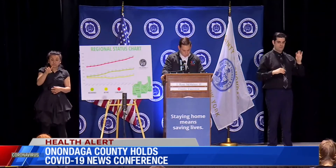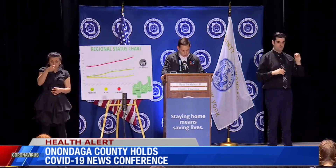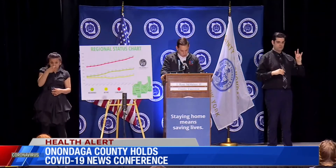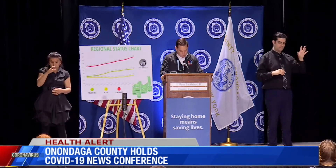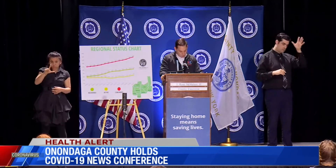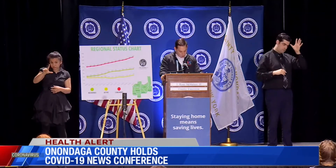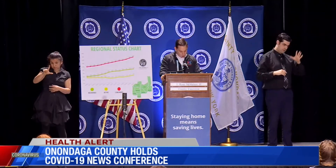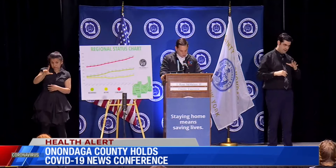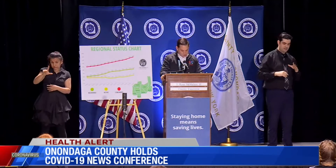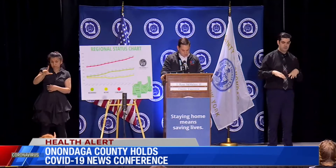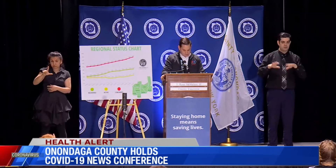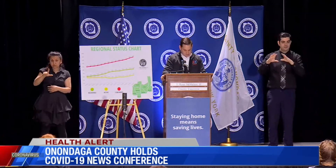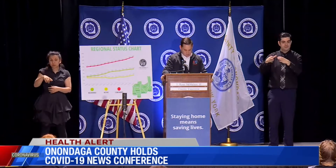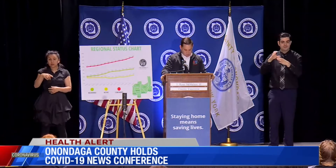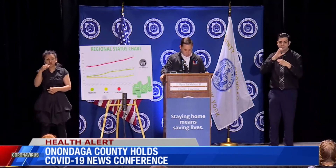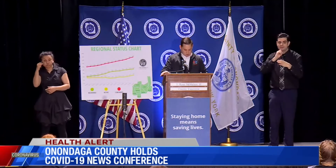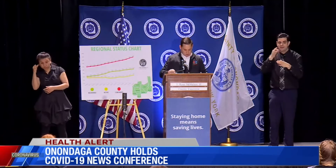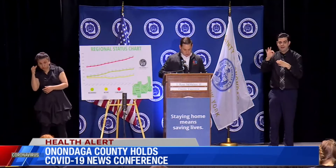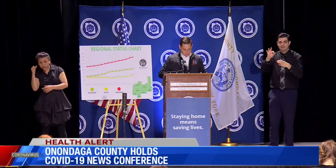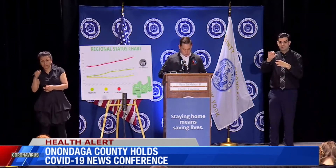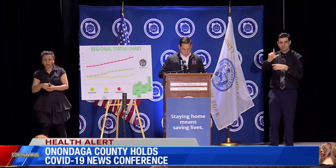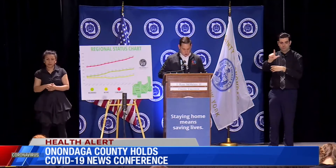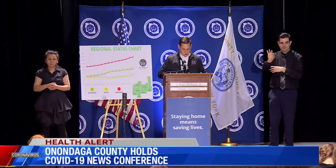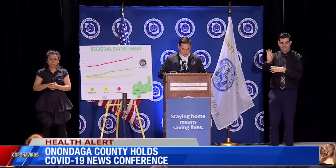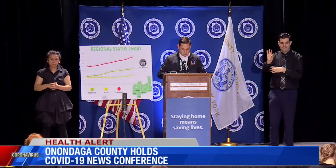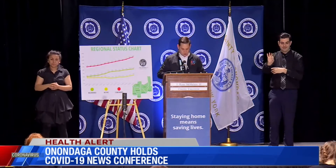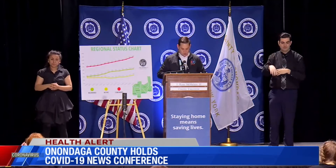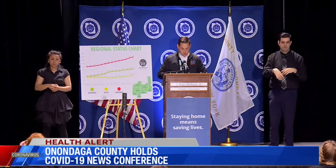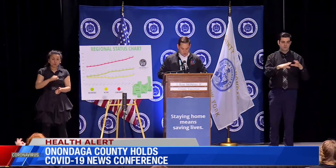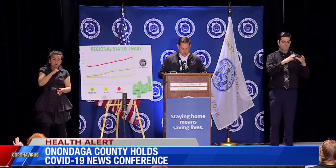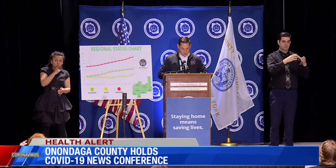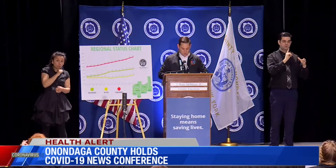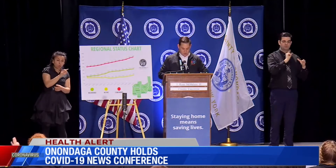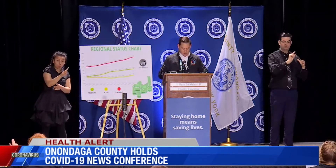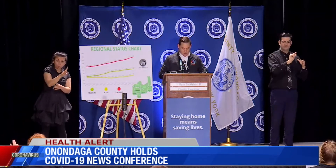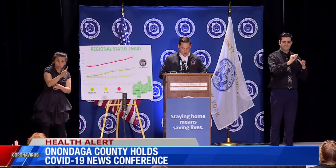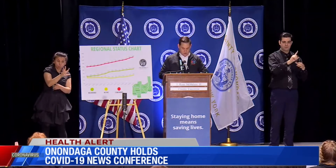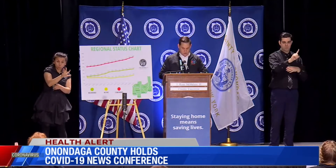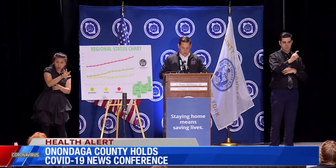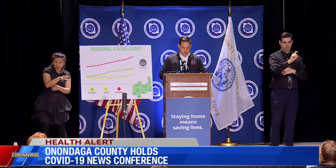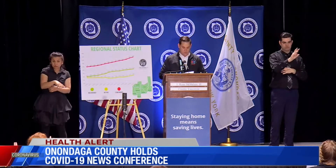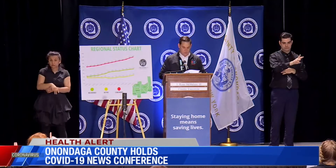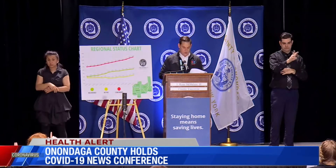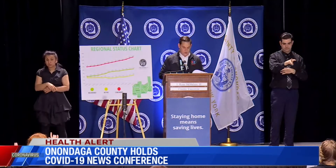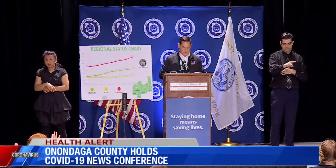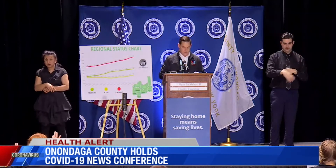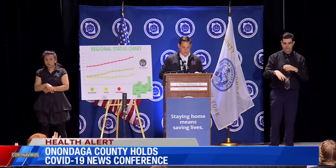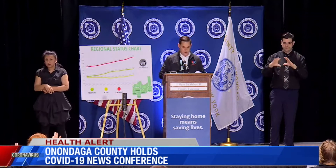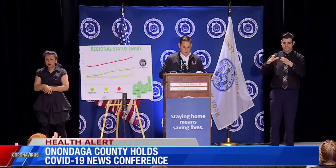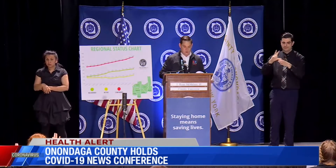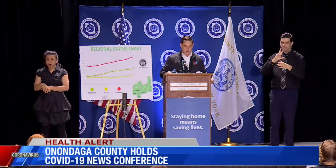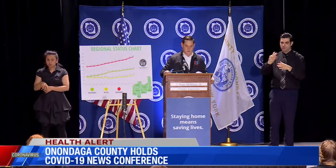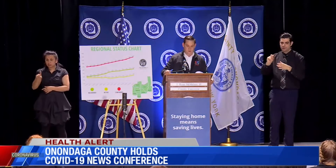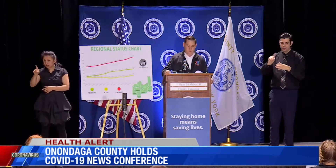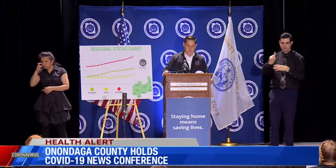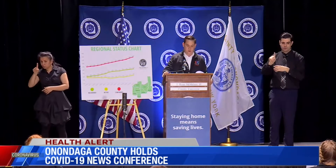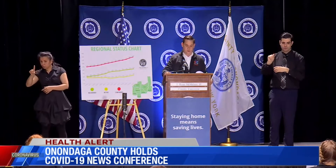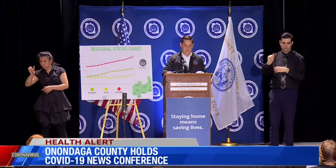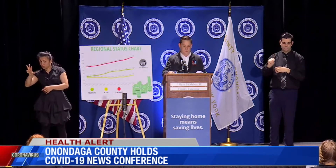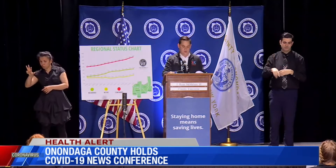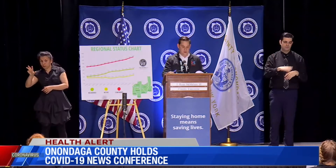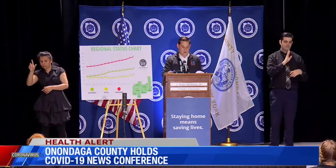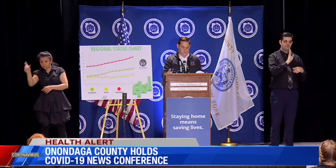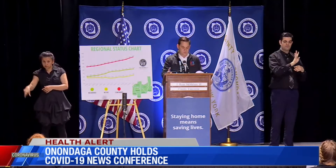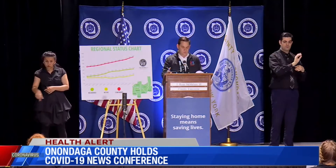age, 166 in their 20s, 120 in their 30s, 130 in their 40s, 154